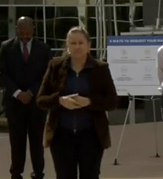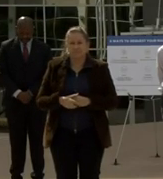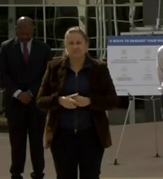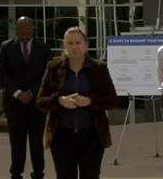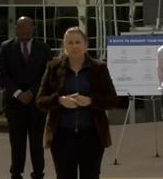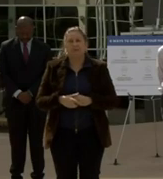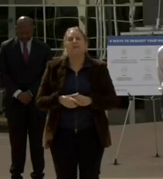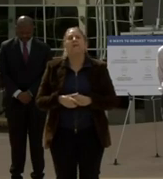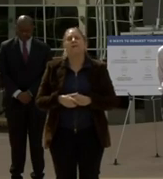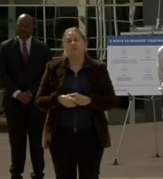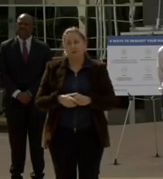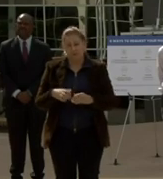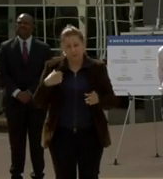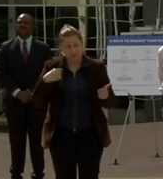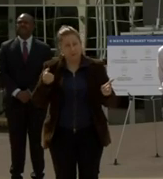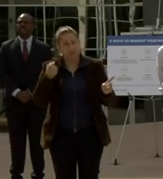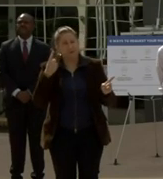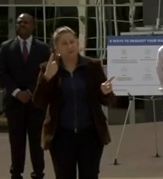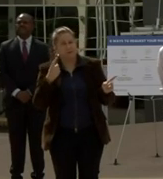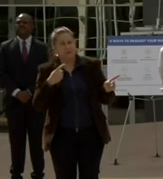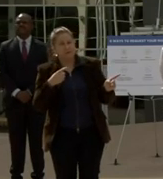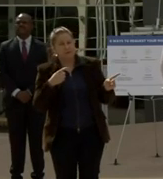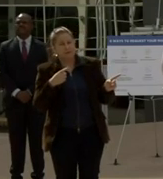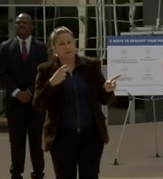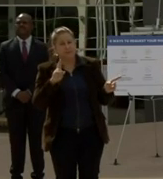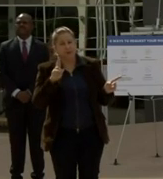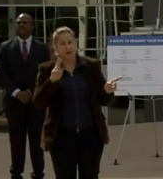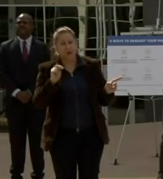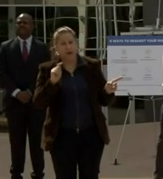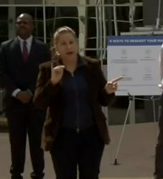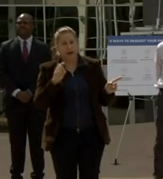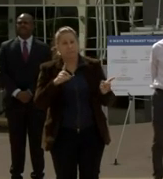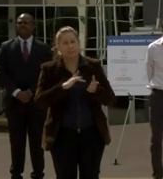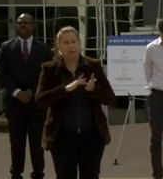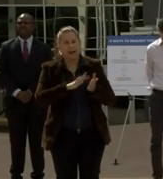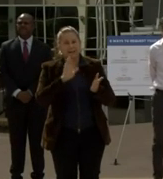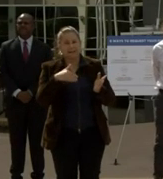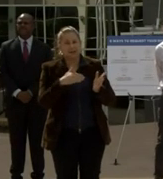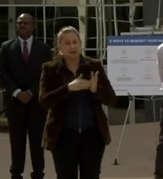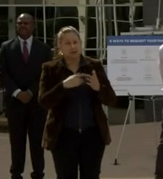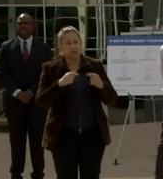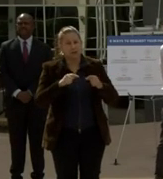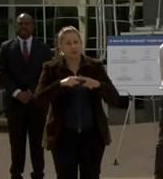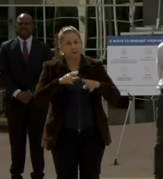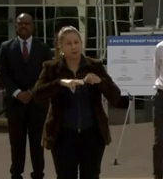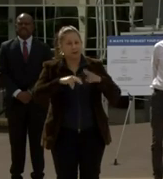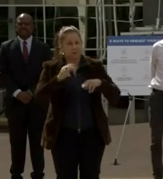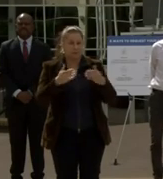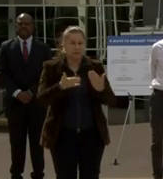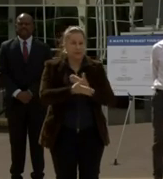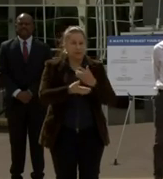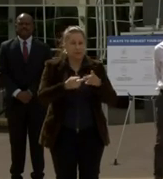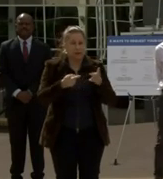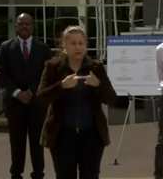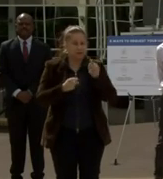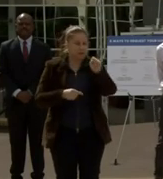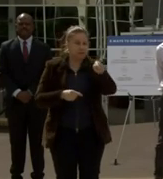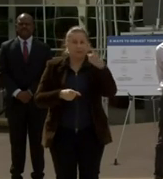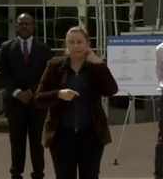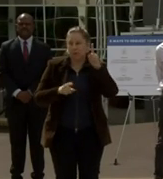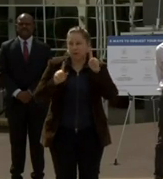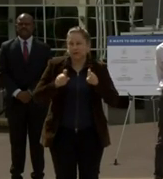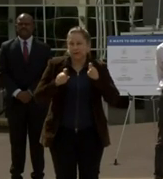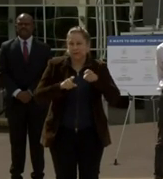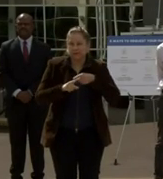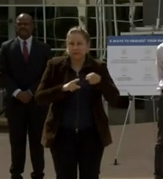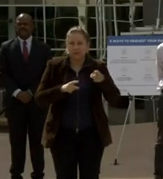going on at United Medical Center in terms of constructing places for these tests. Any word as to when that will take place?